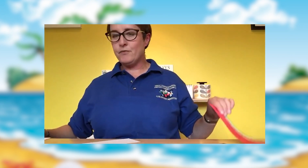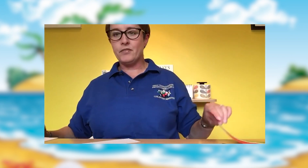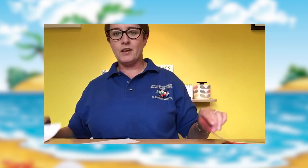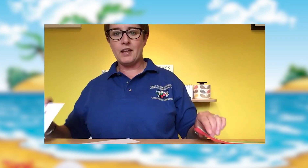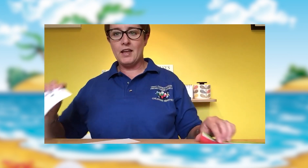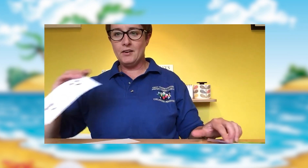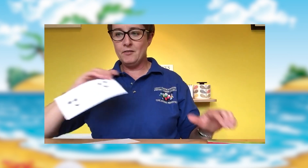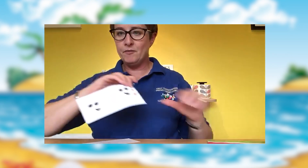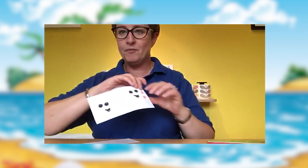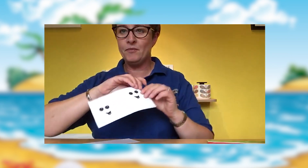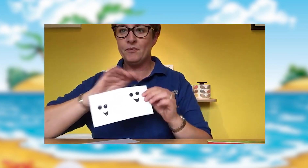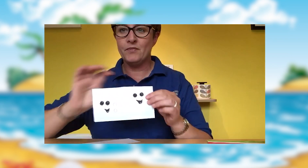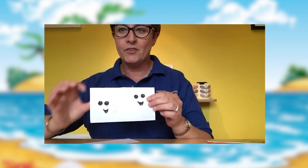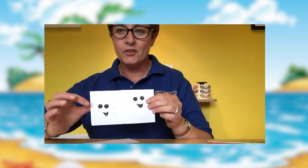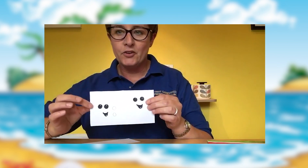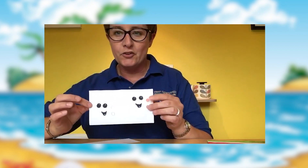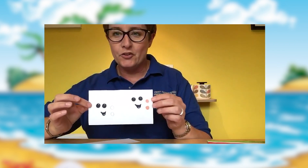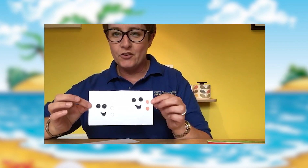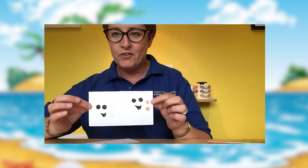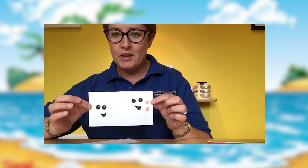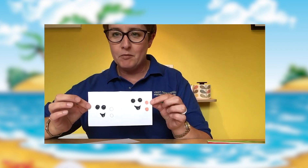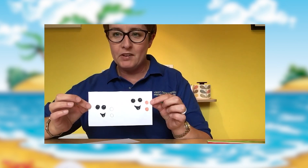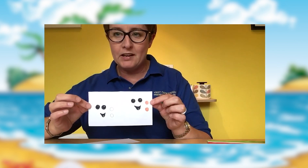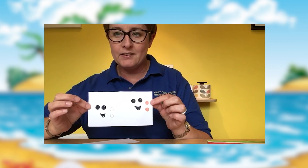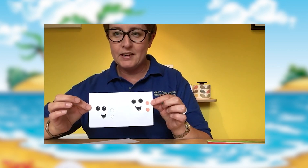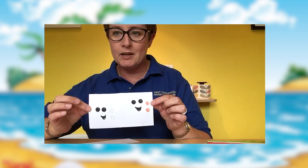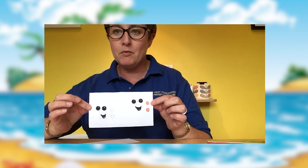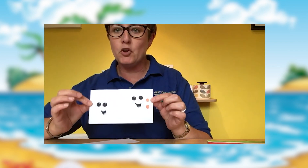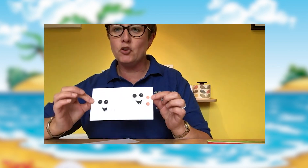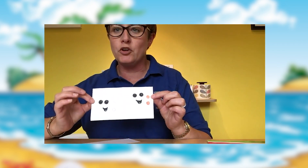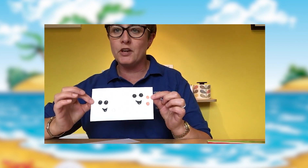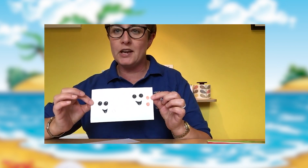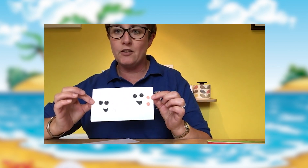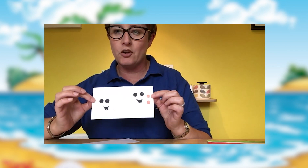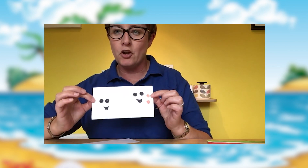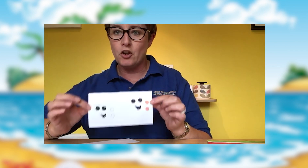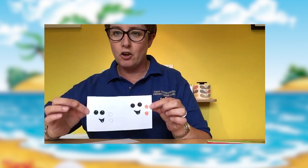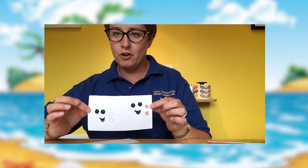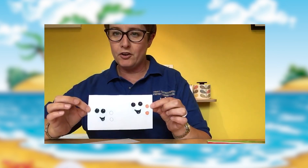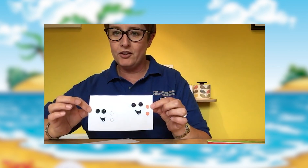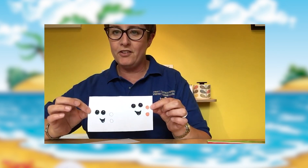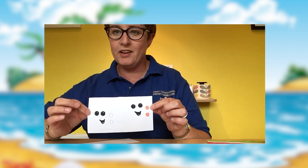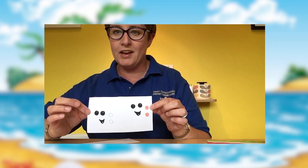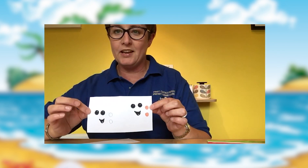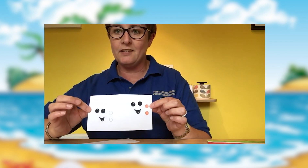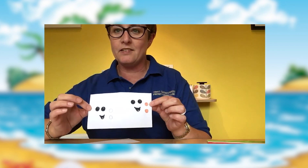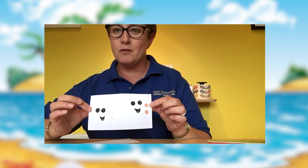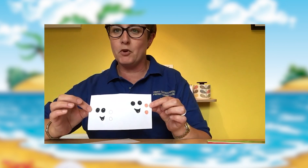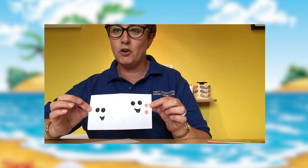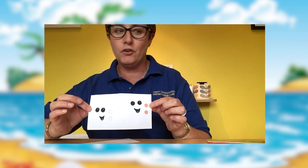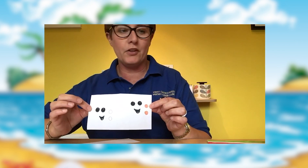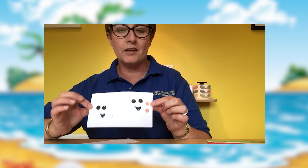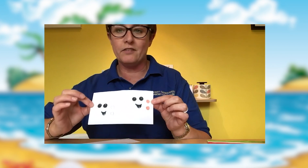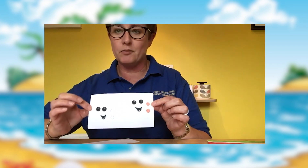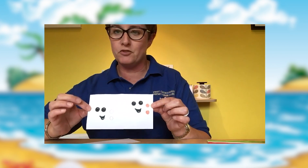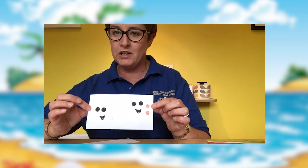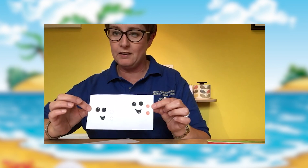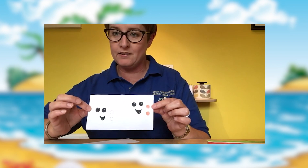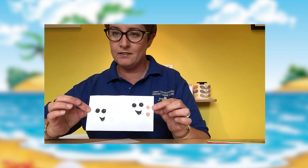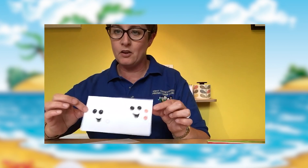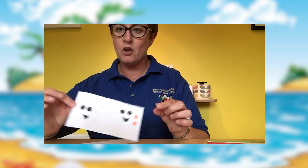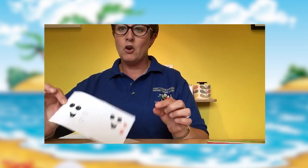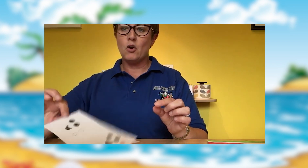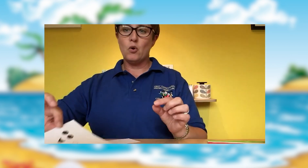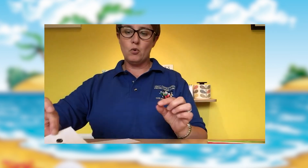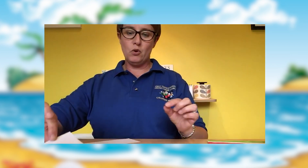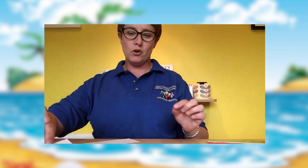that, again, just the same as last time, you can either cut out the eyes, the mouth, and some